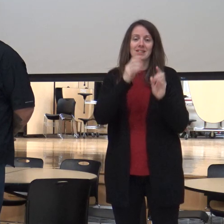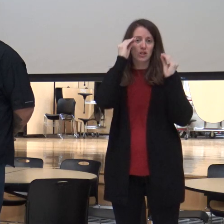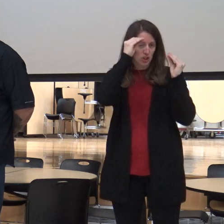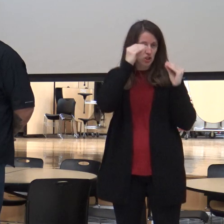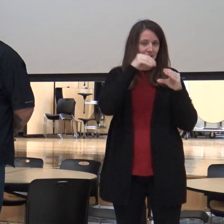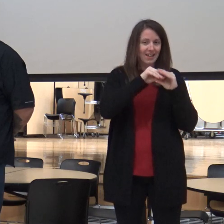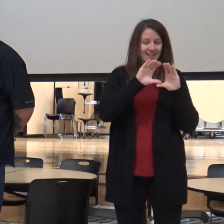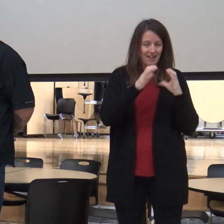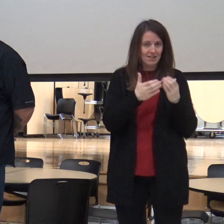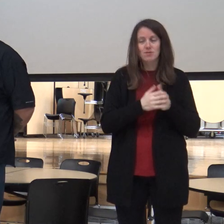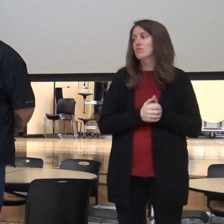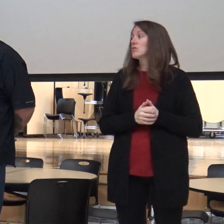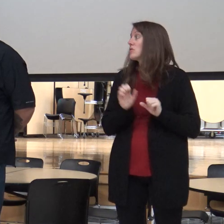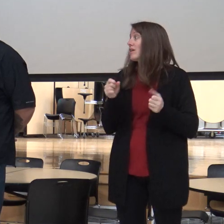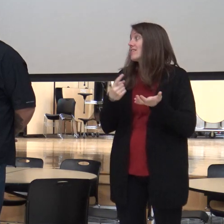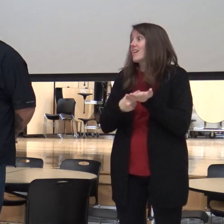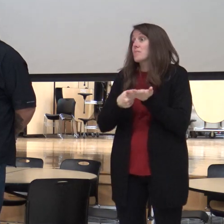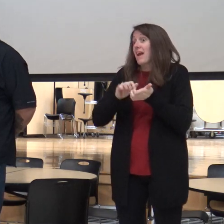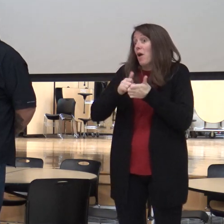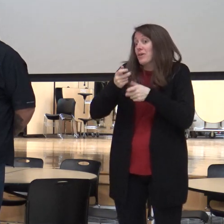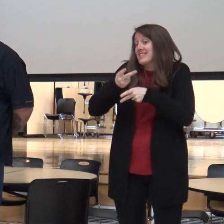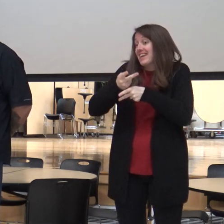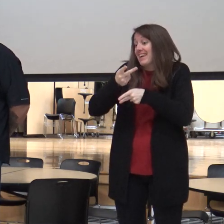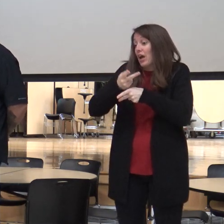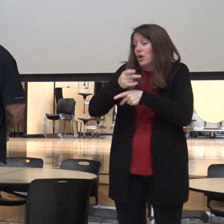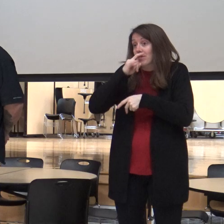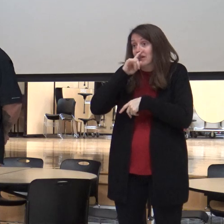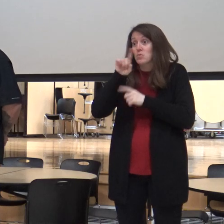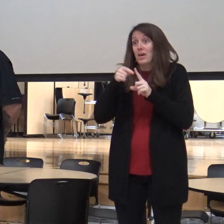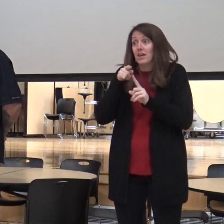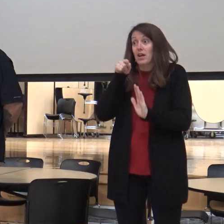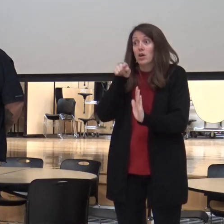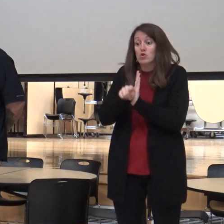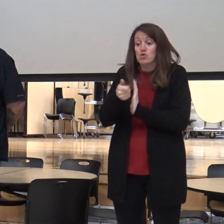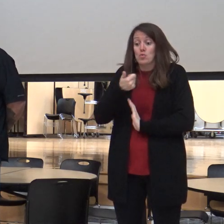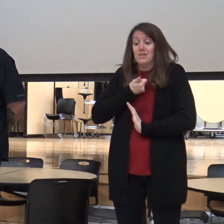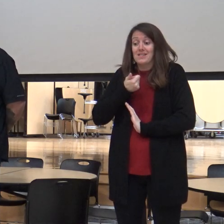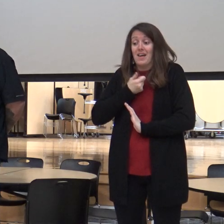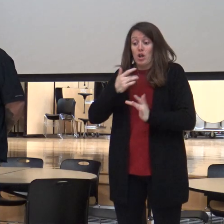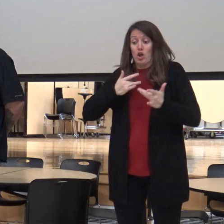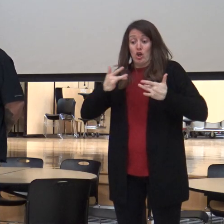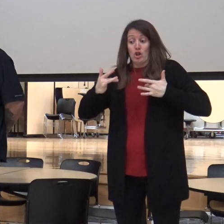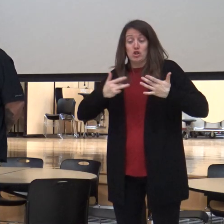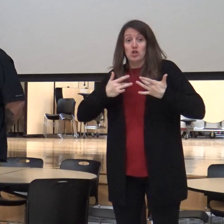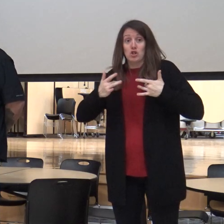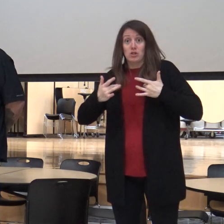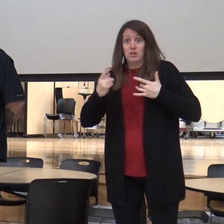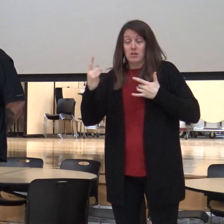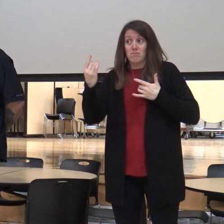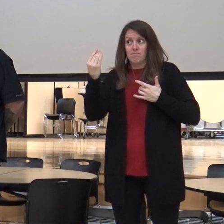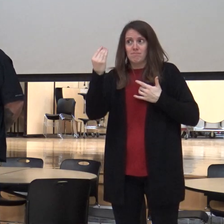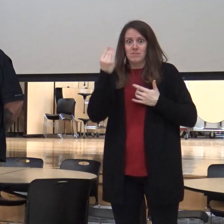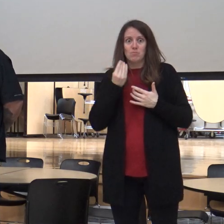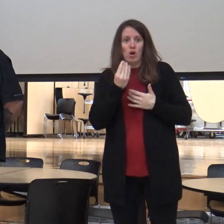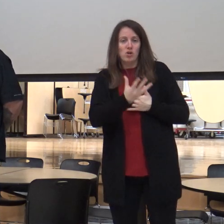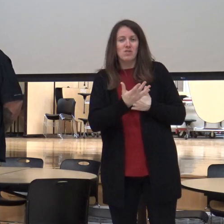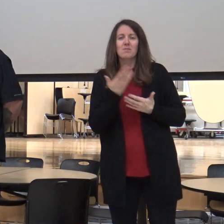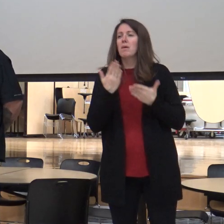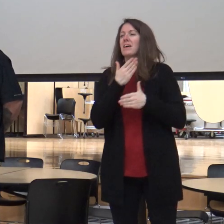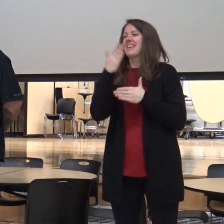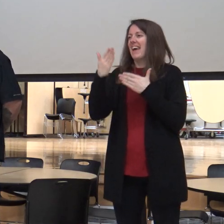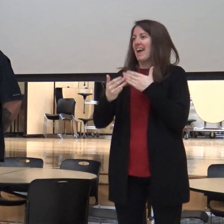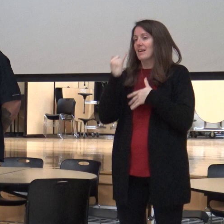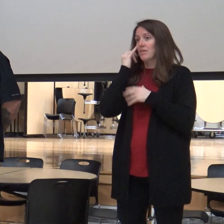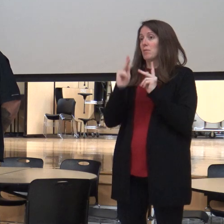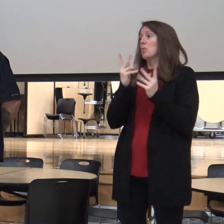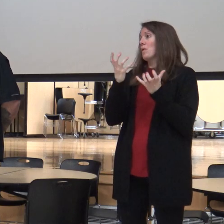about how we take care of kids in the realm of when a suicidal concern comes our way, maybe at the end if people would like to